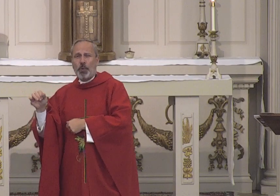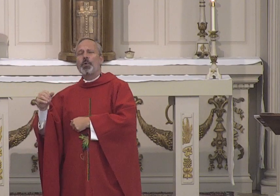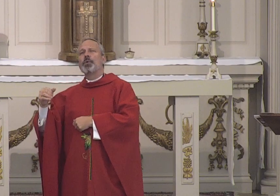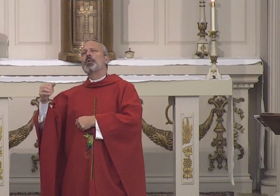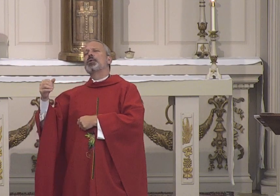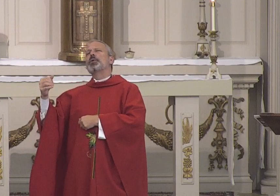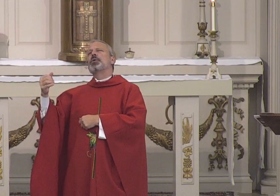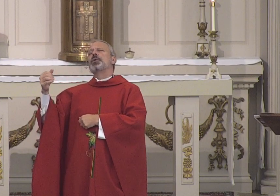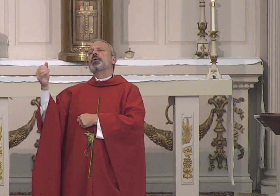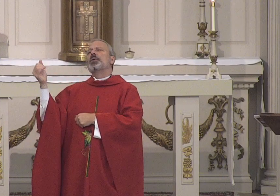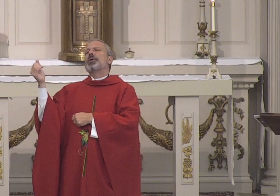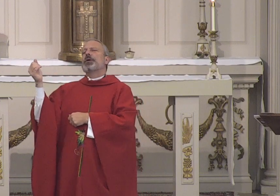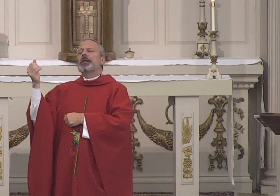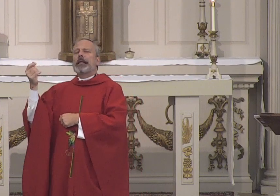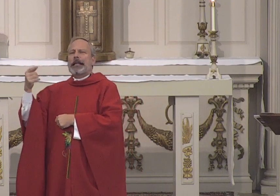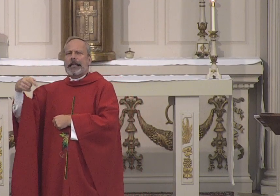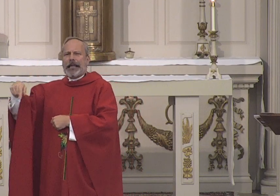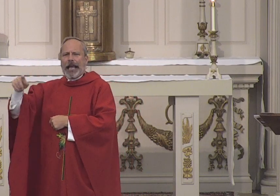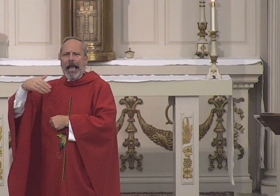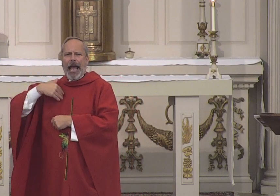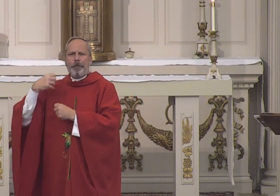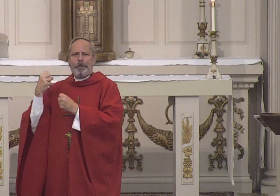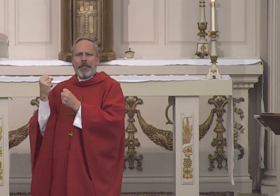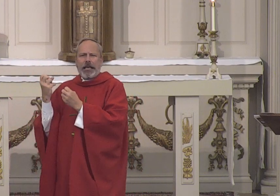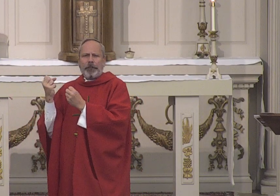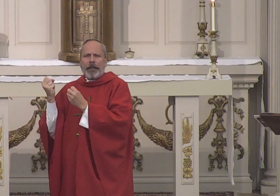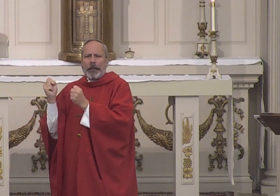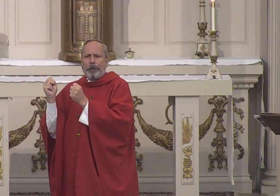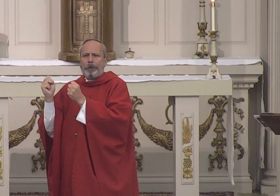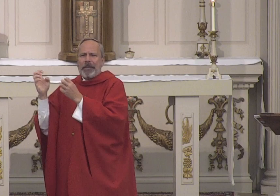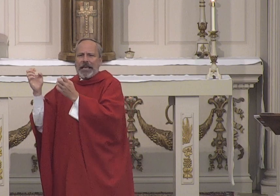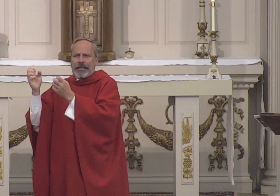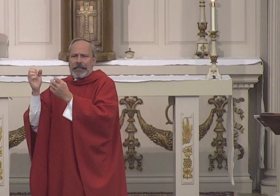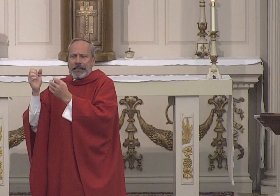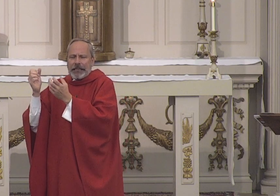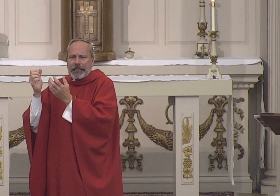early Christian church, the early Christians that time,